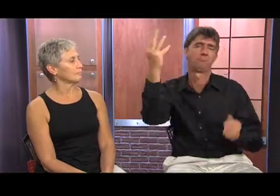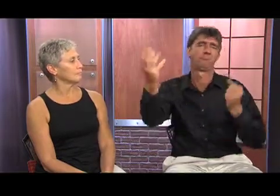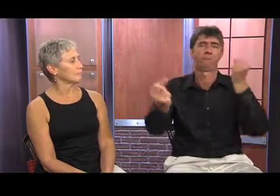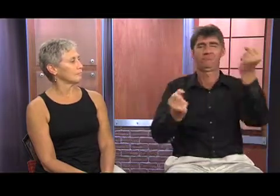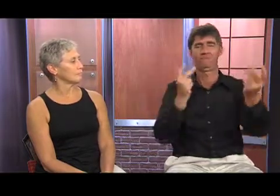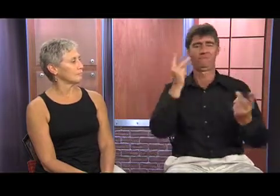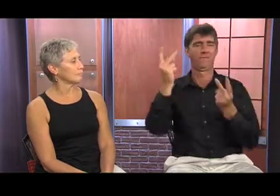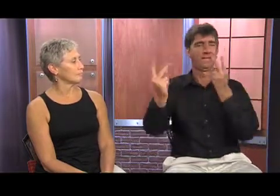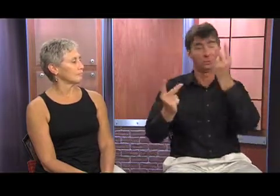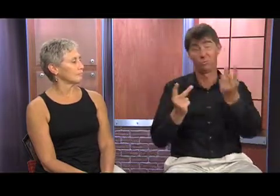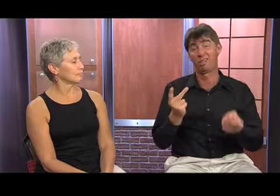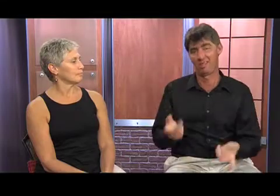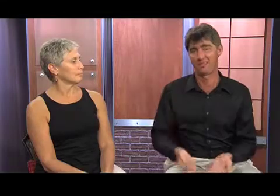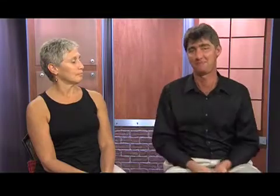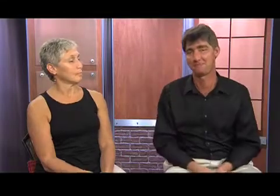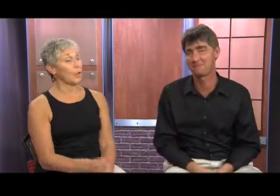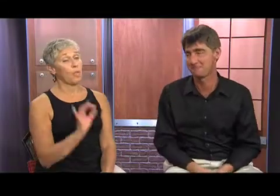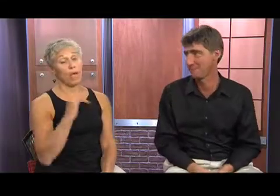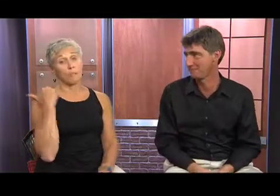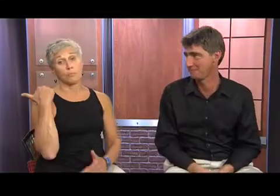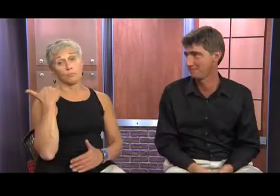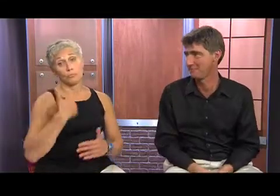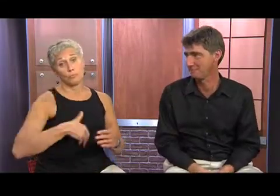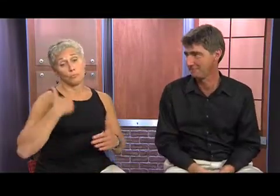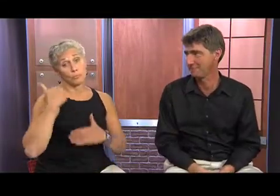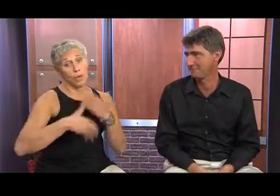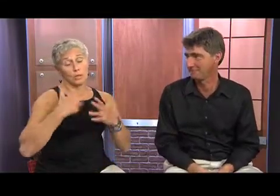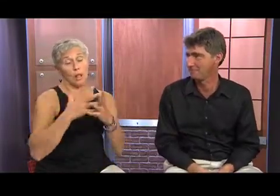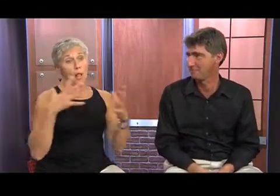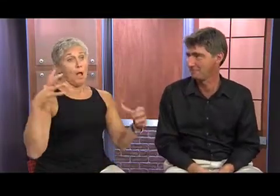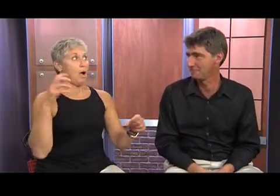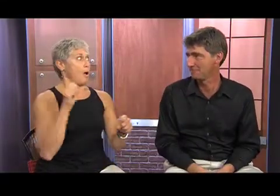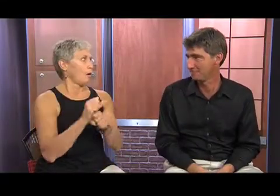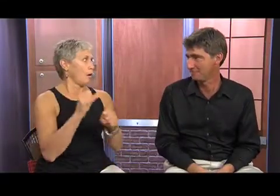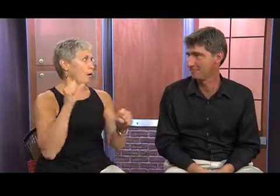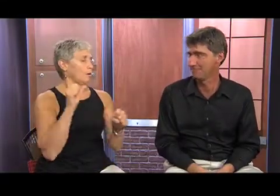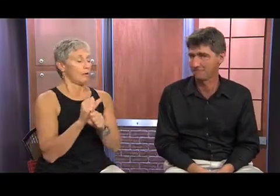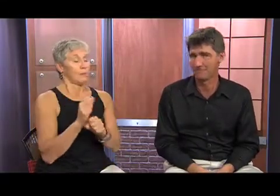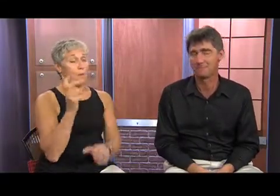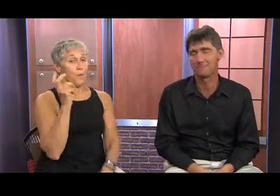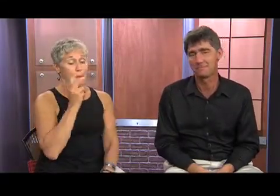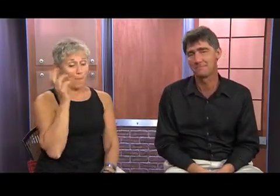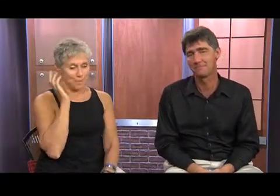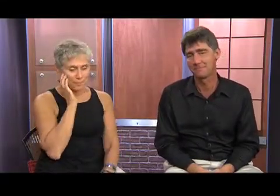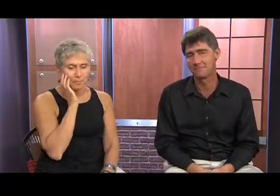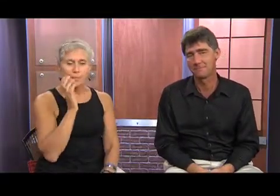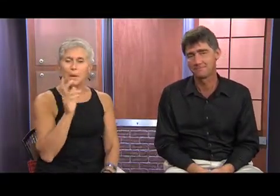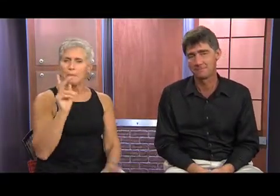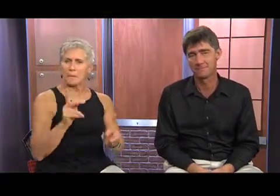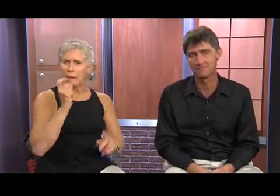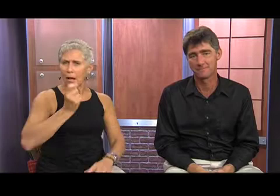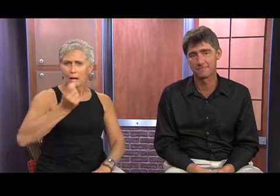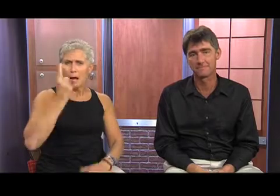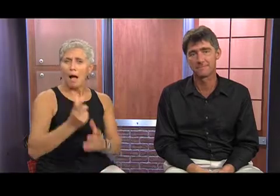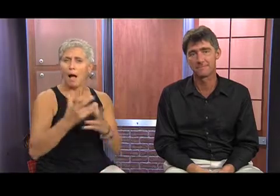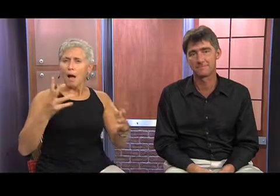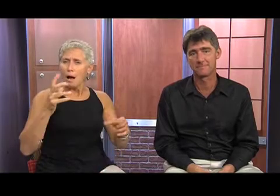amazing process, really, and it's amazing how much work really goes into that. I don't know that people outside of the community actually realize how